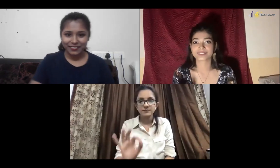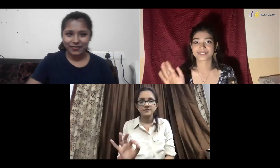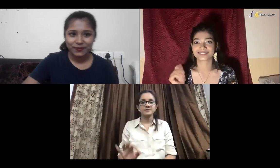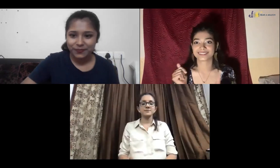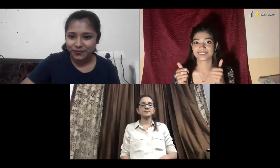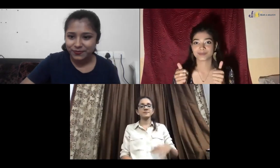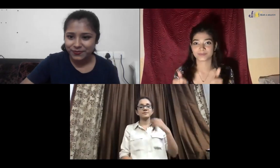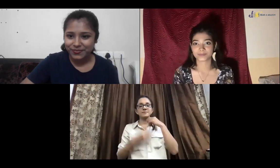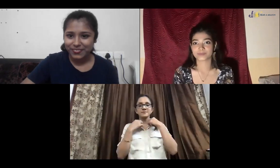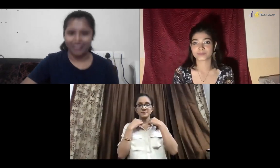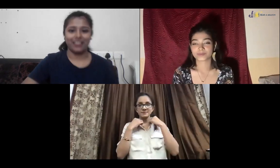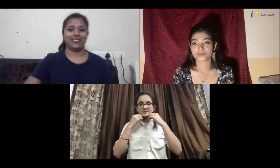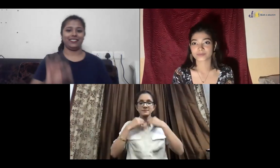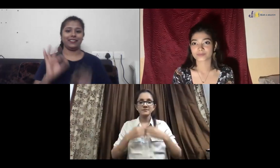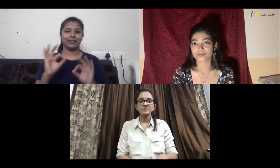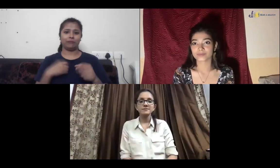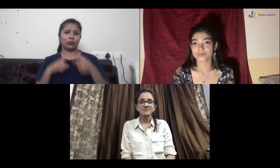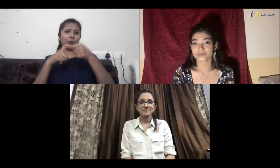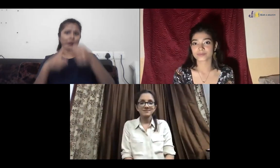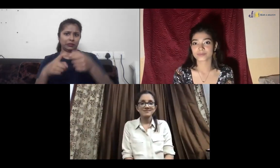I hope both can see me.